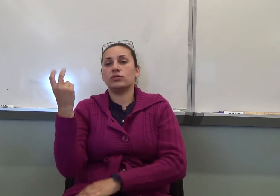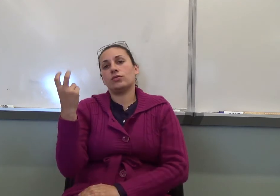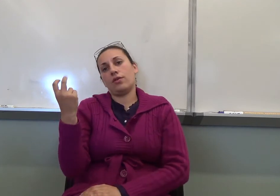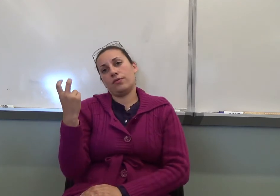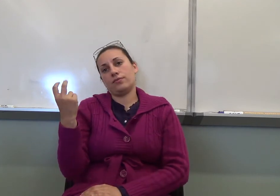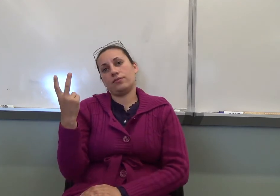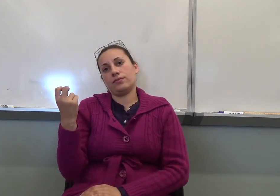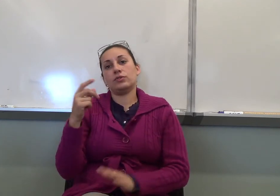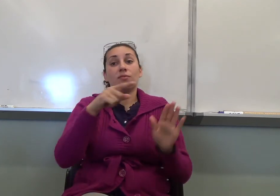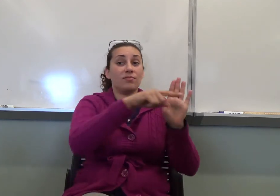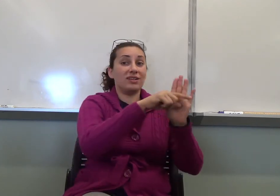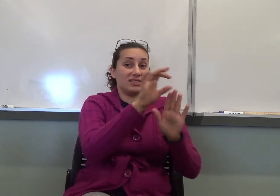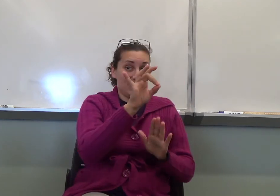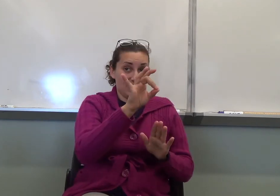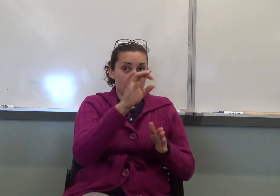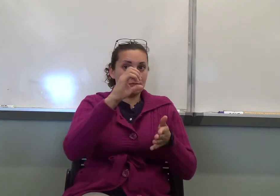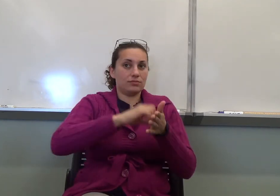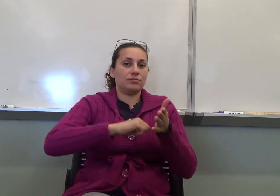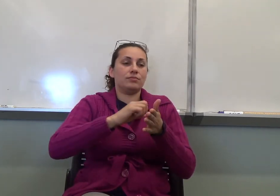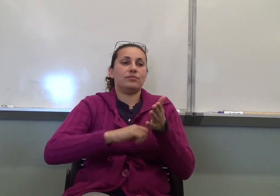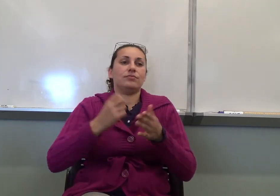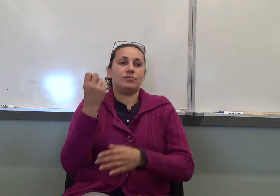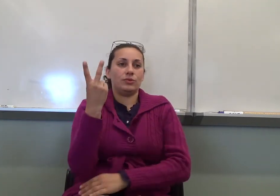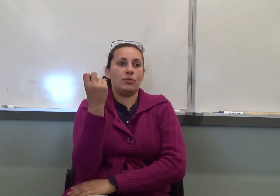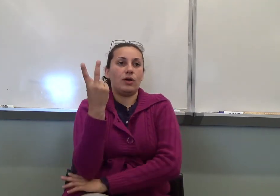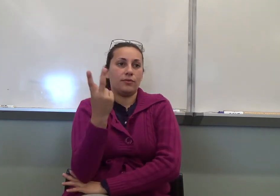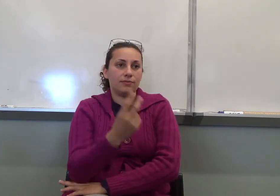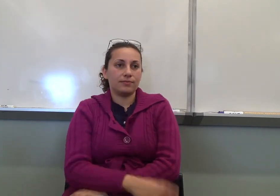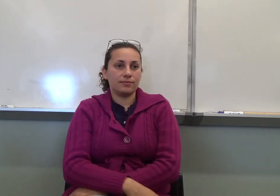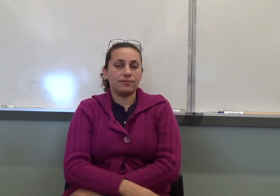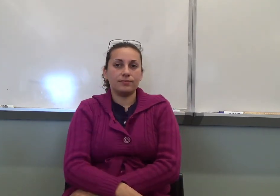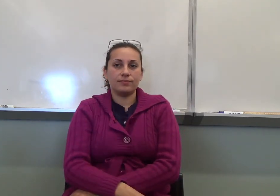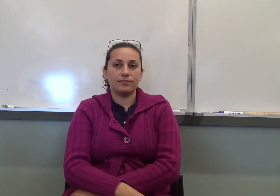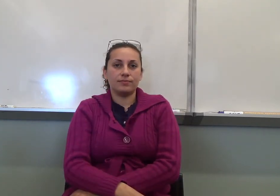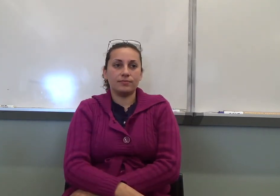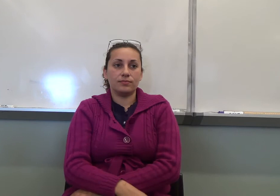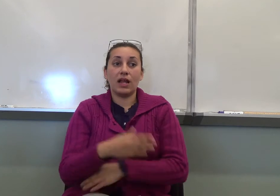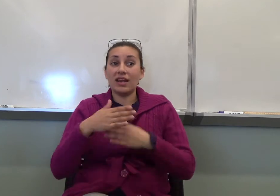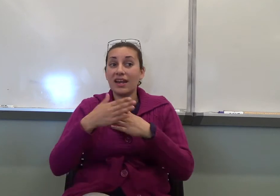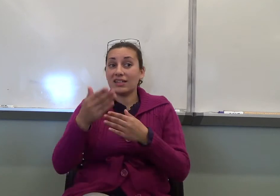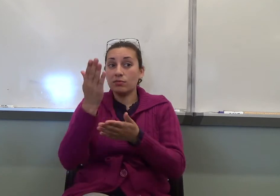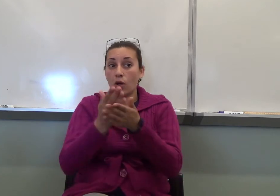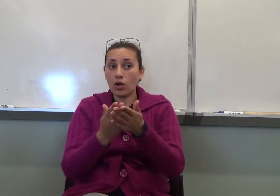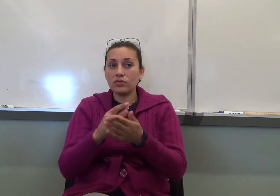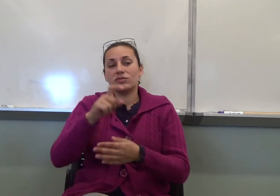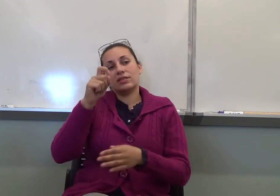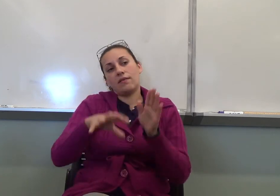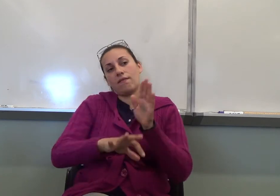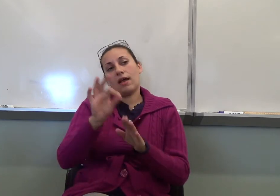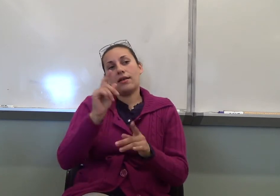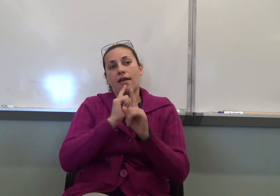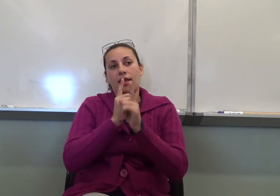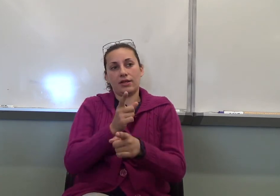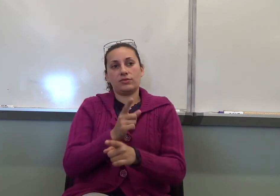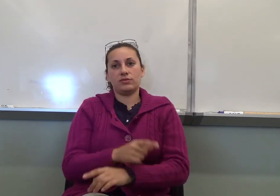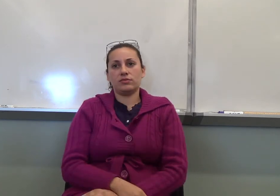Okay, now that's getting to the correct math. And the next step is to go to the answer. And the answer is, I don't